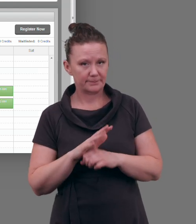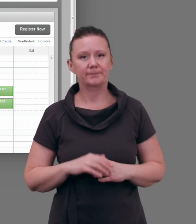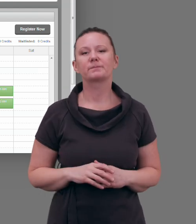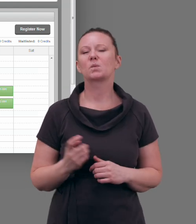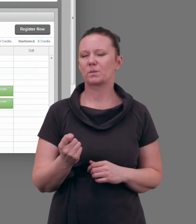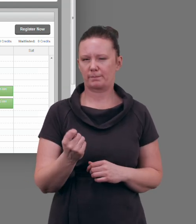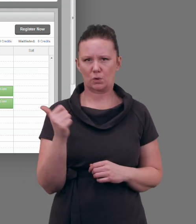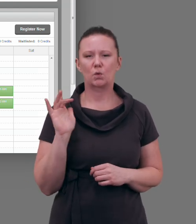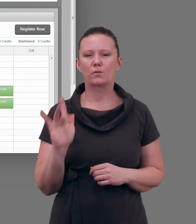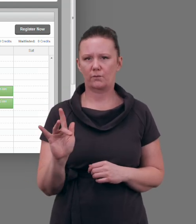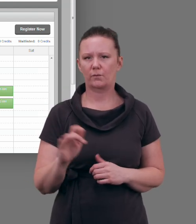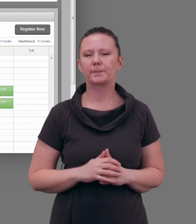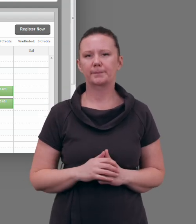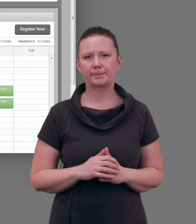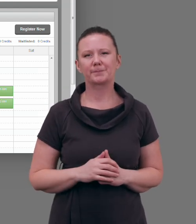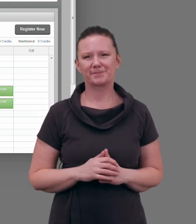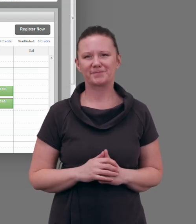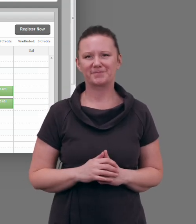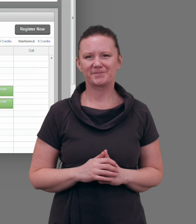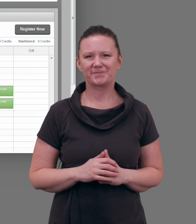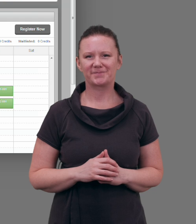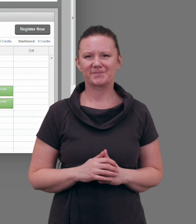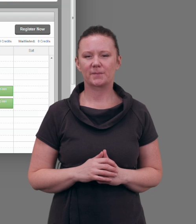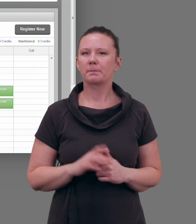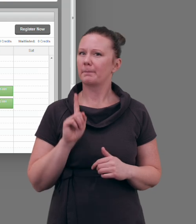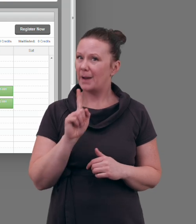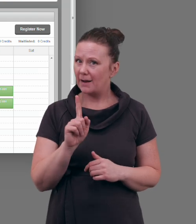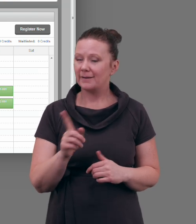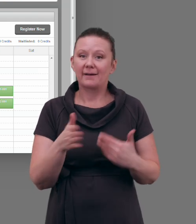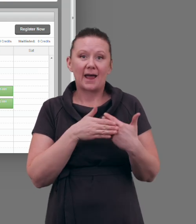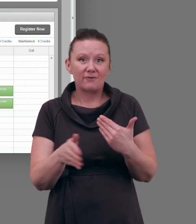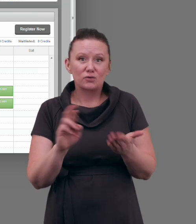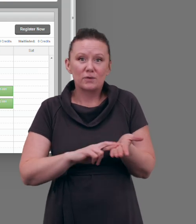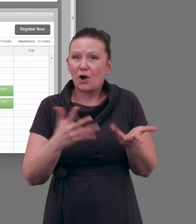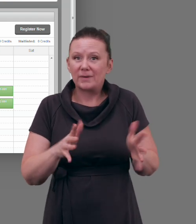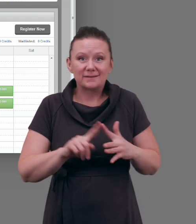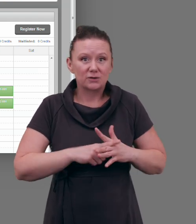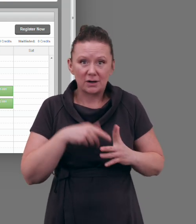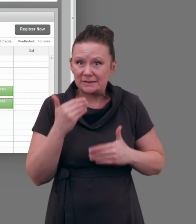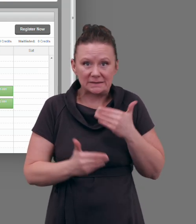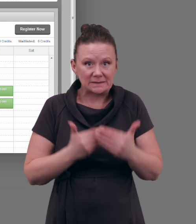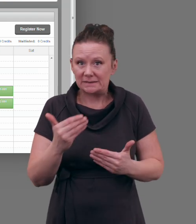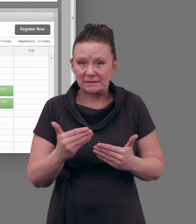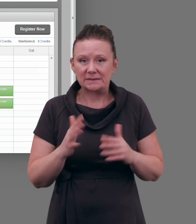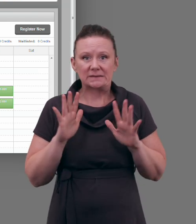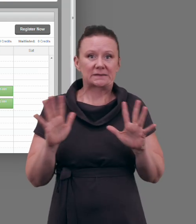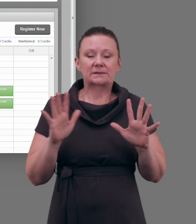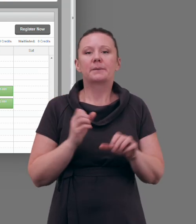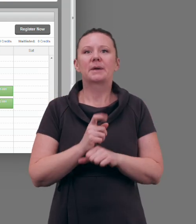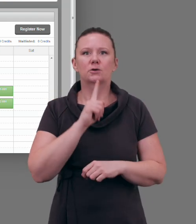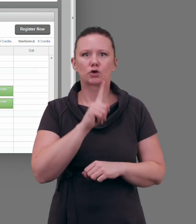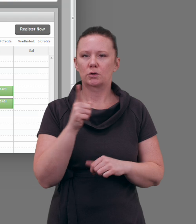to remove the section. After registration has started and you plan to change sections, make sure to plan and register